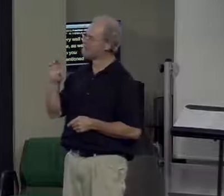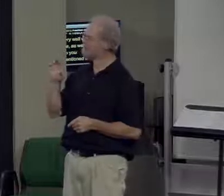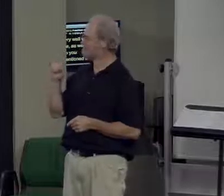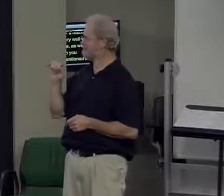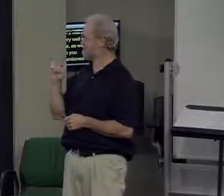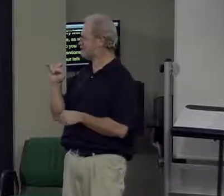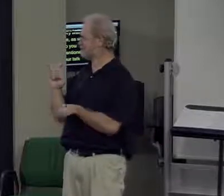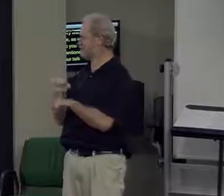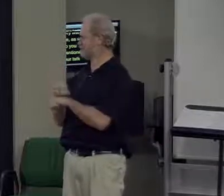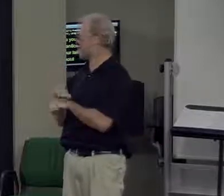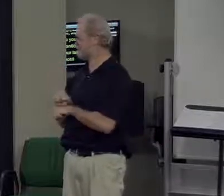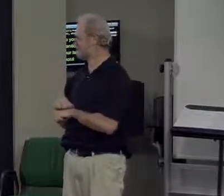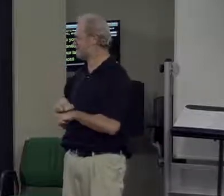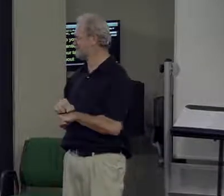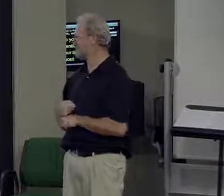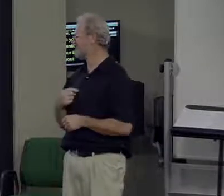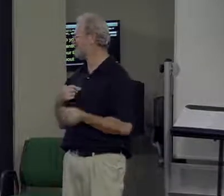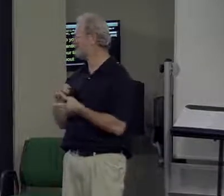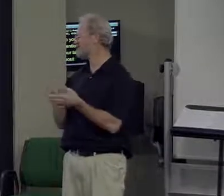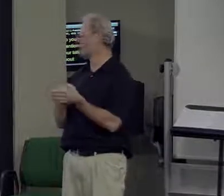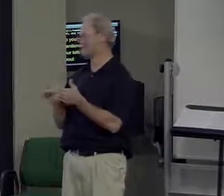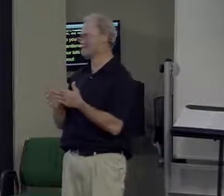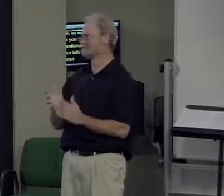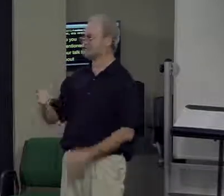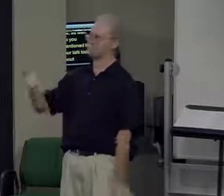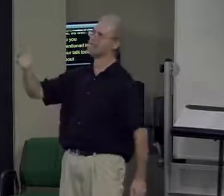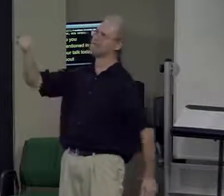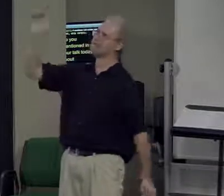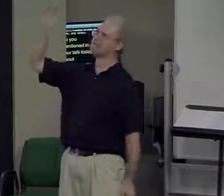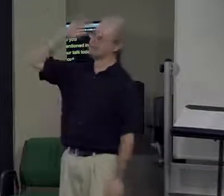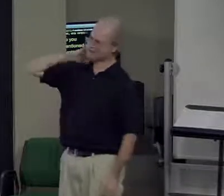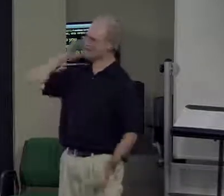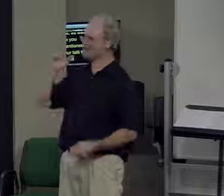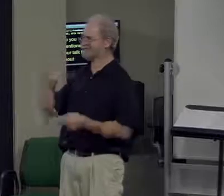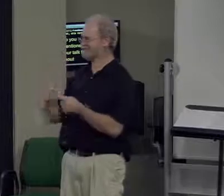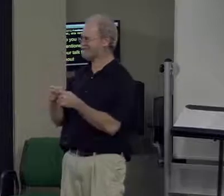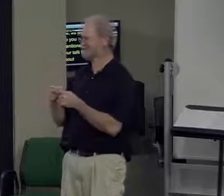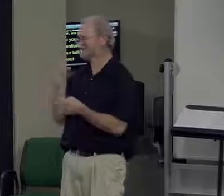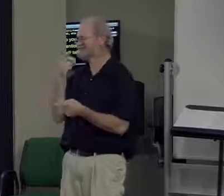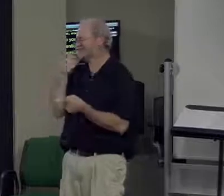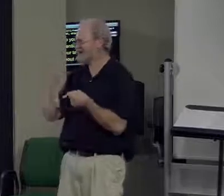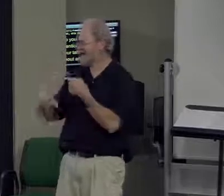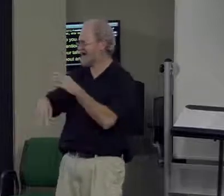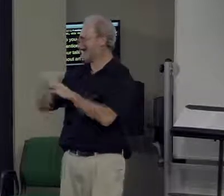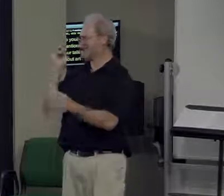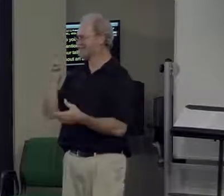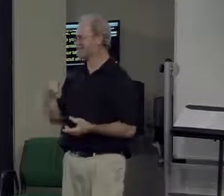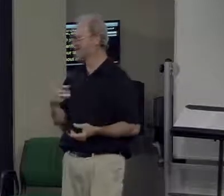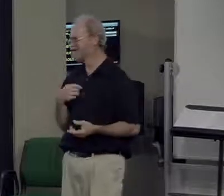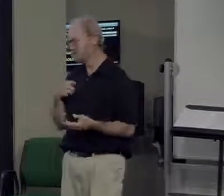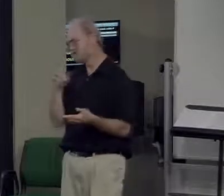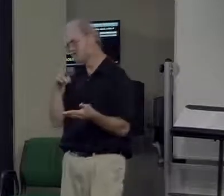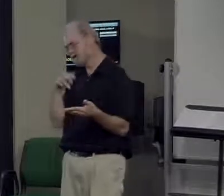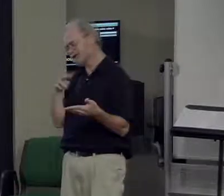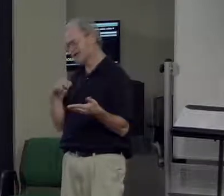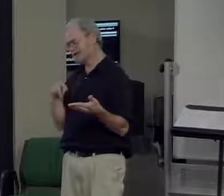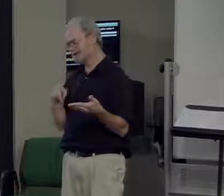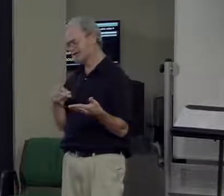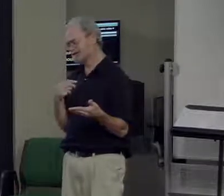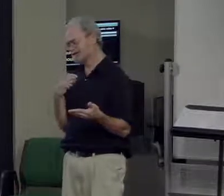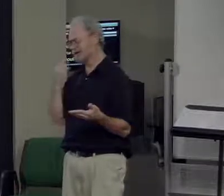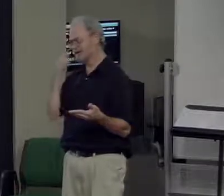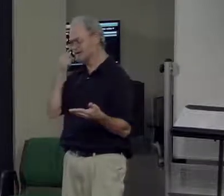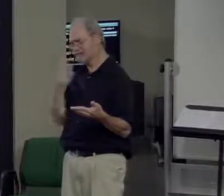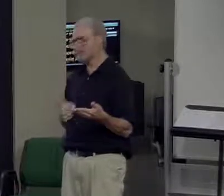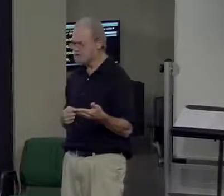about arts and the Arts and Literacy, the book that was published a